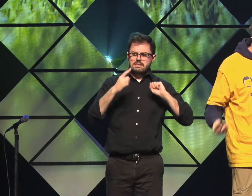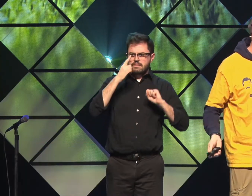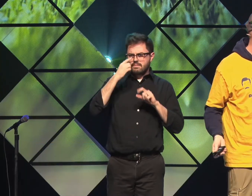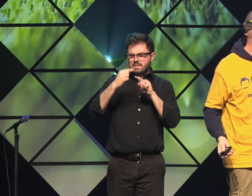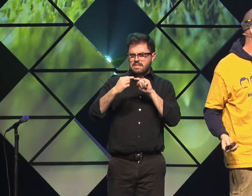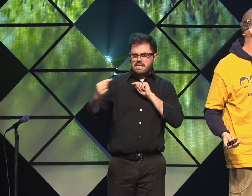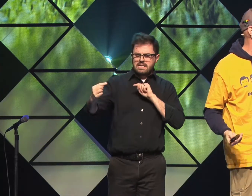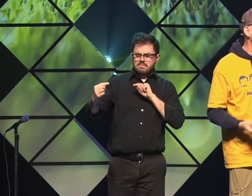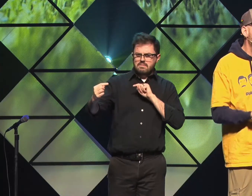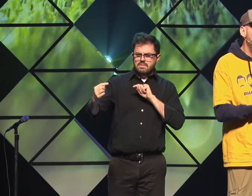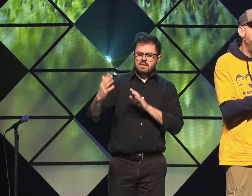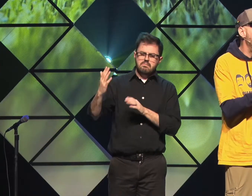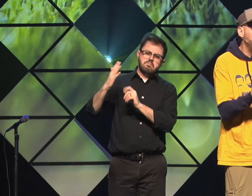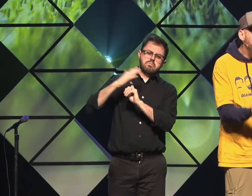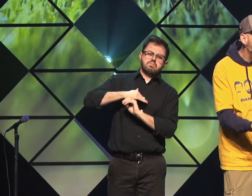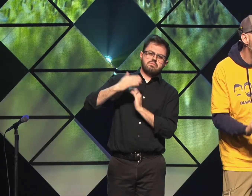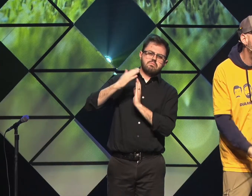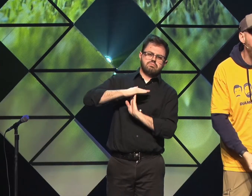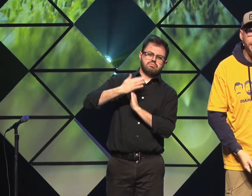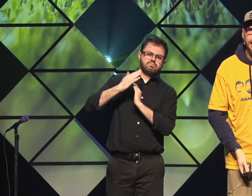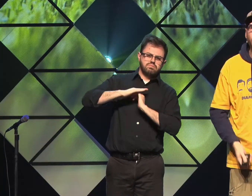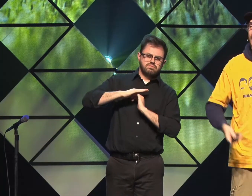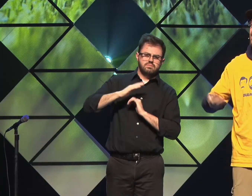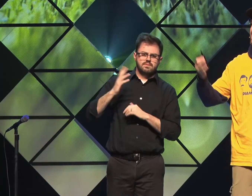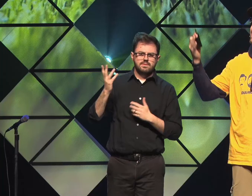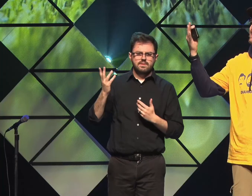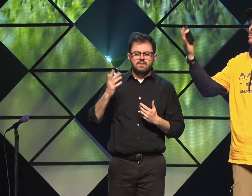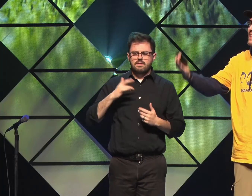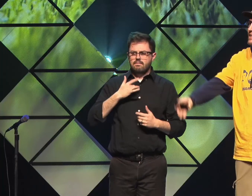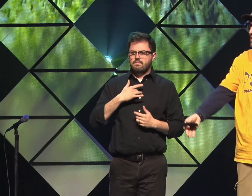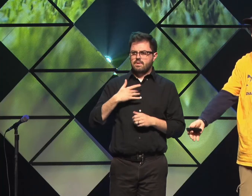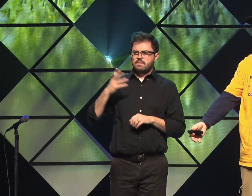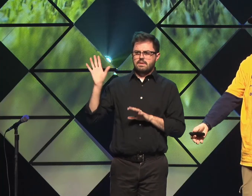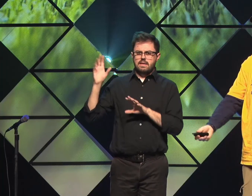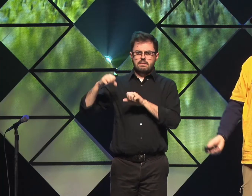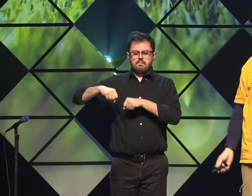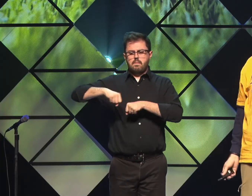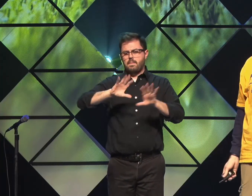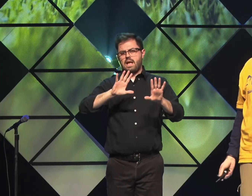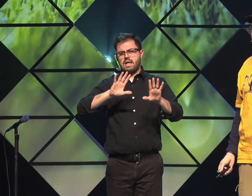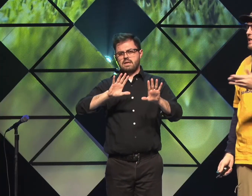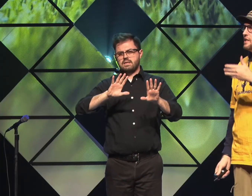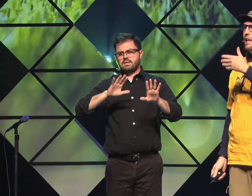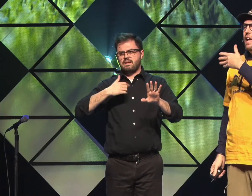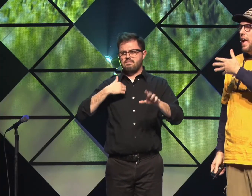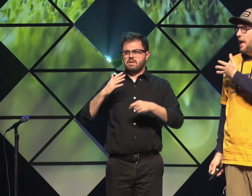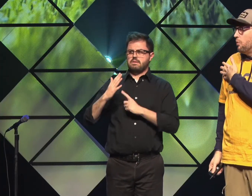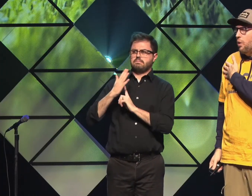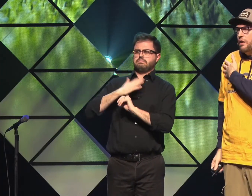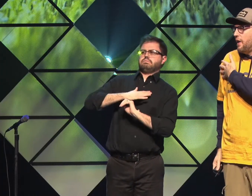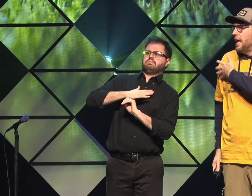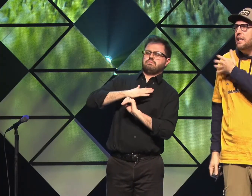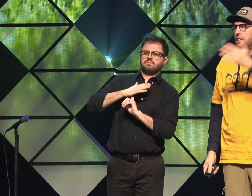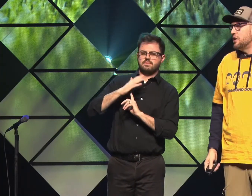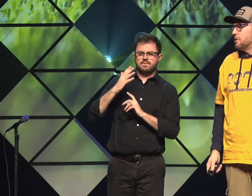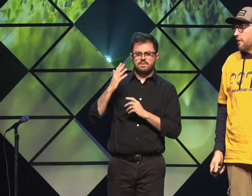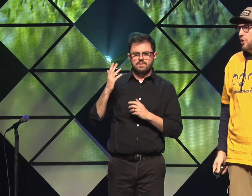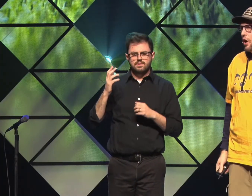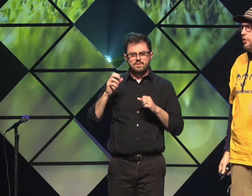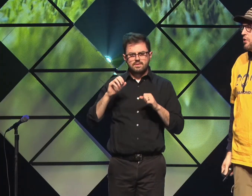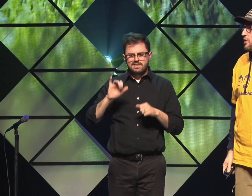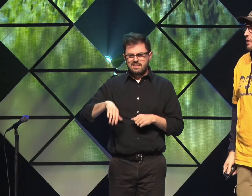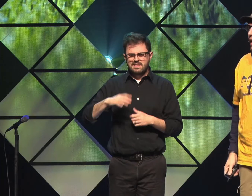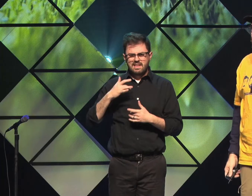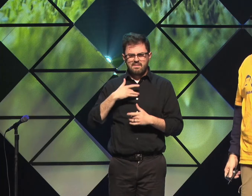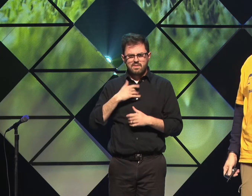of abandonment, a feeling that my beliefs have let me down. How did I get in this spot? You could translate it into one of any things you've ever